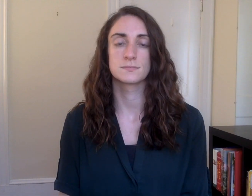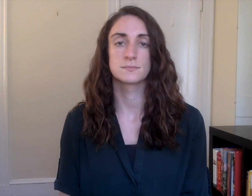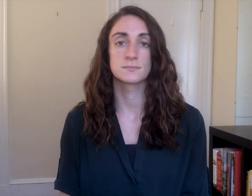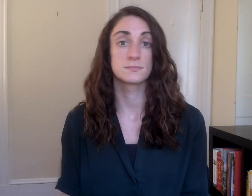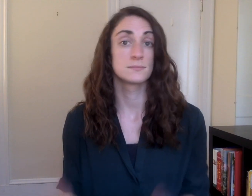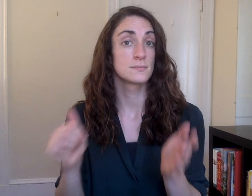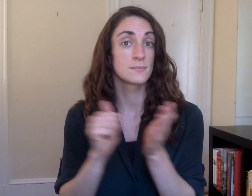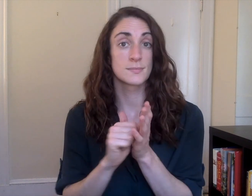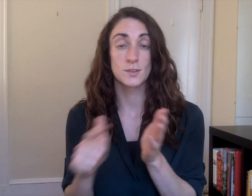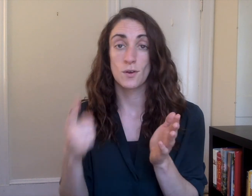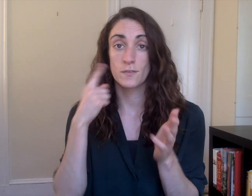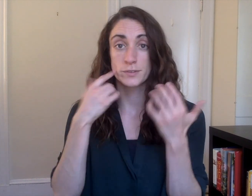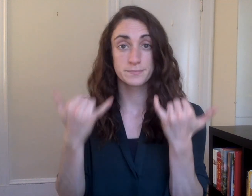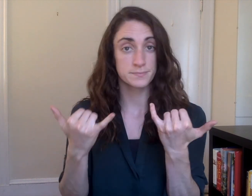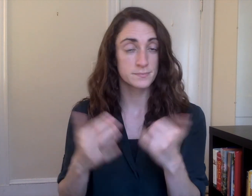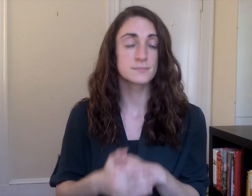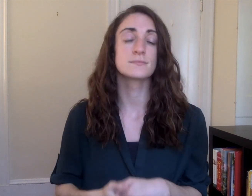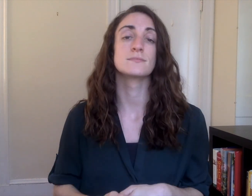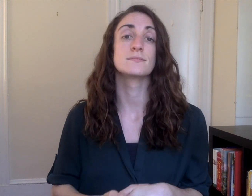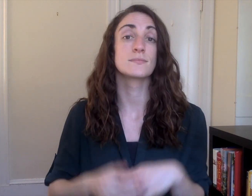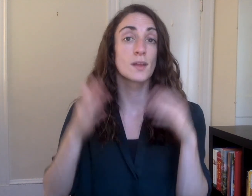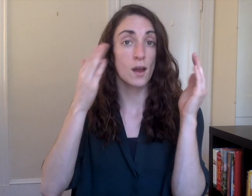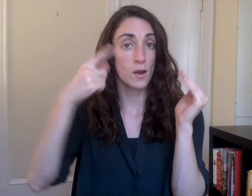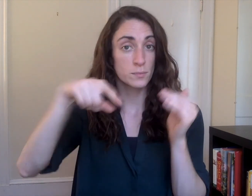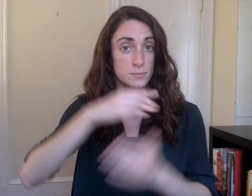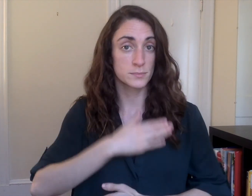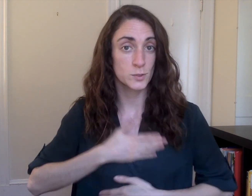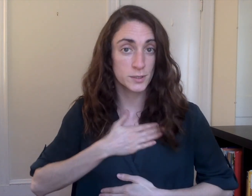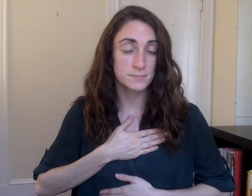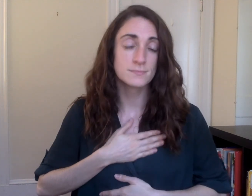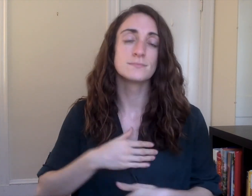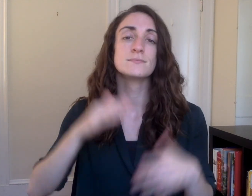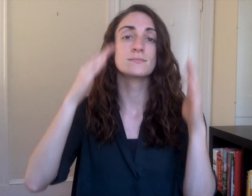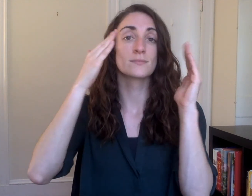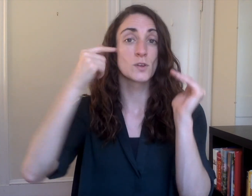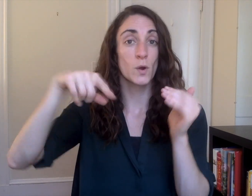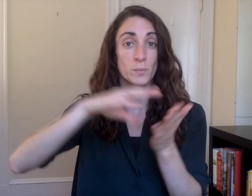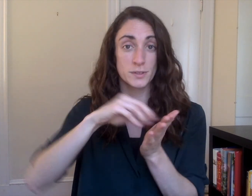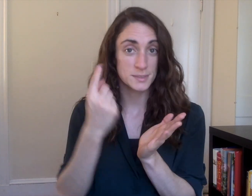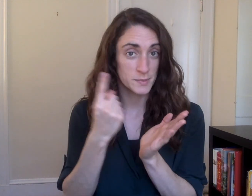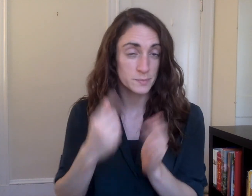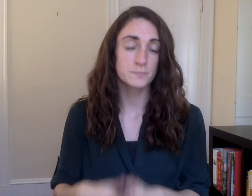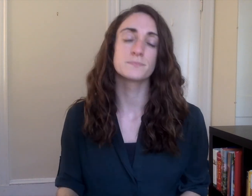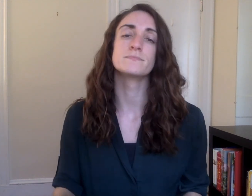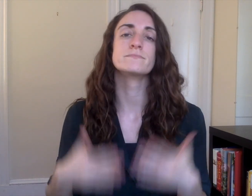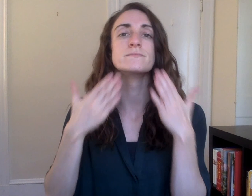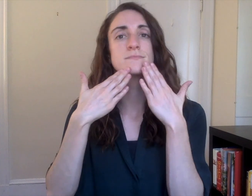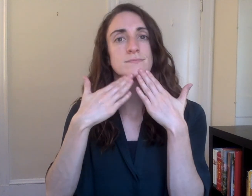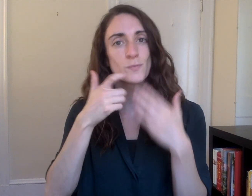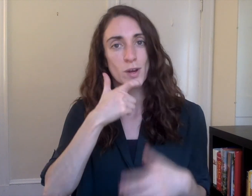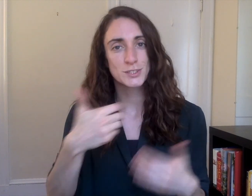That's all for today. I hope you enjoyed. I hope you learned something. Thank you for watching and have a great day.